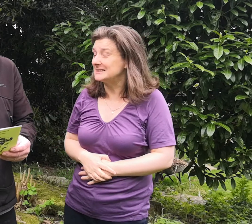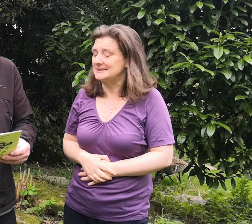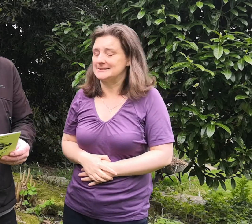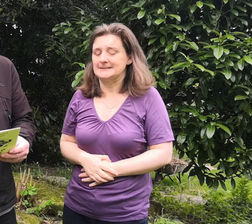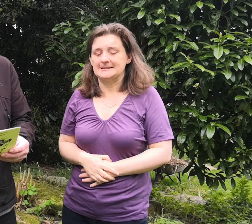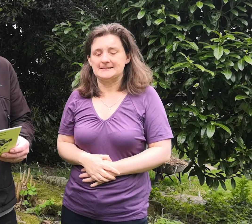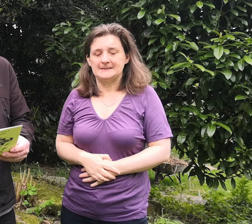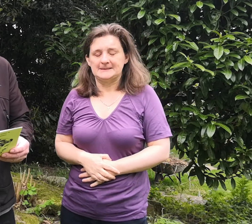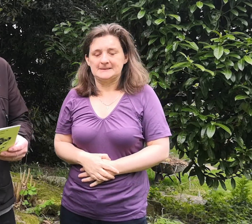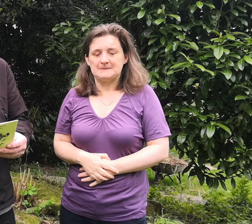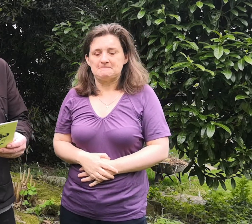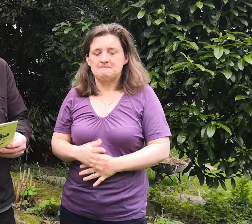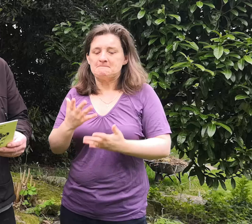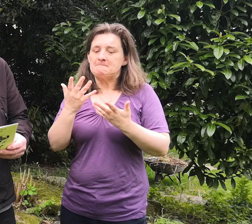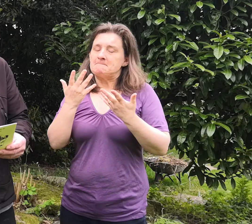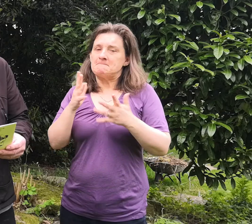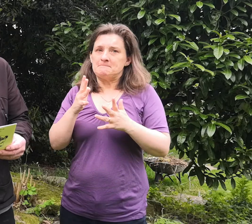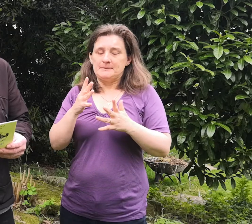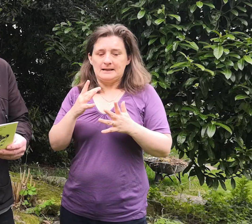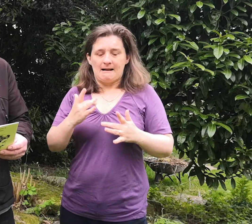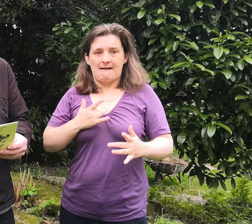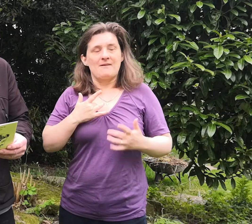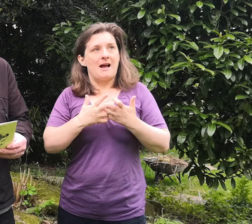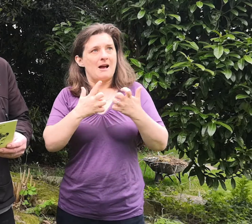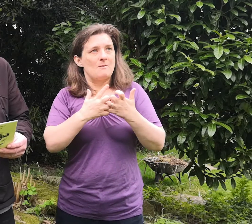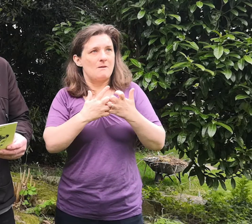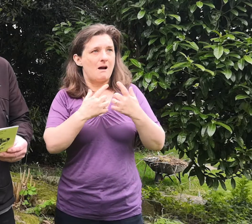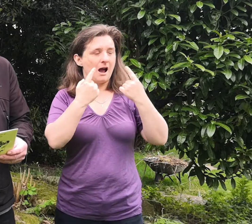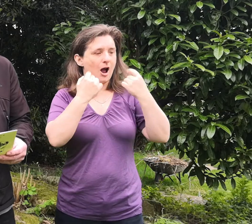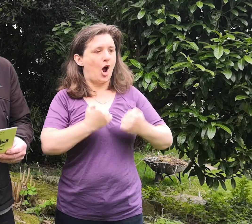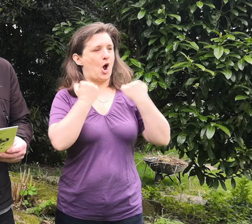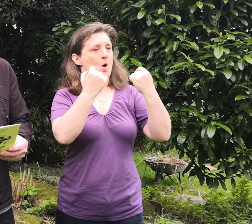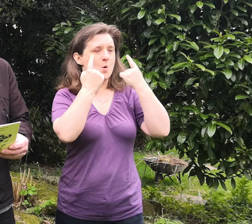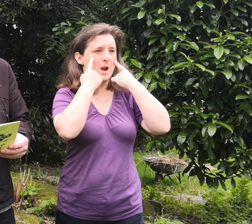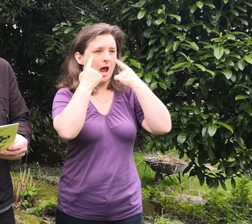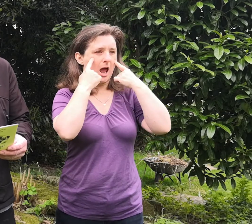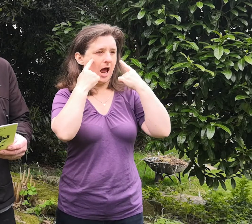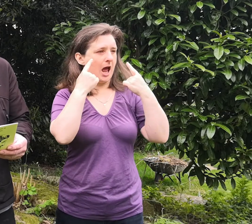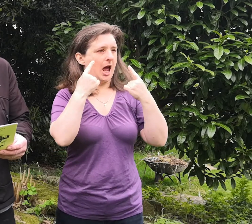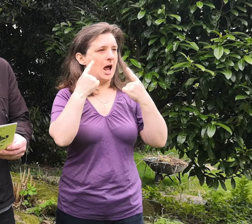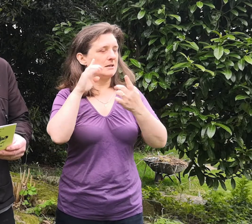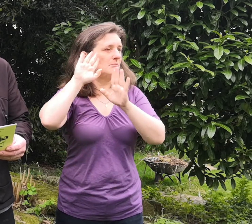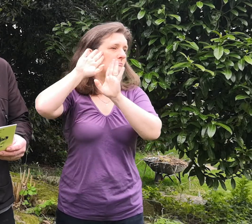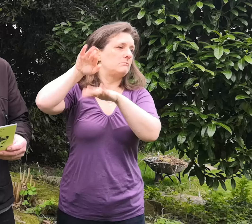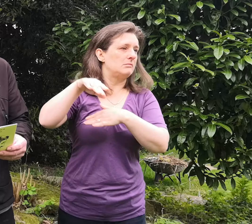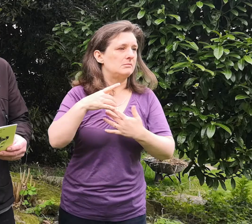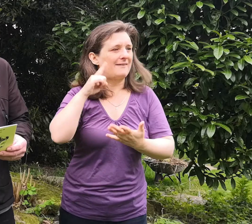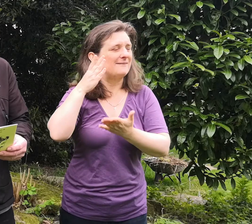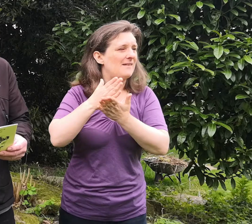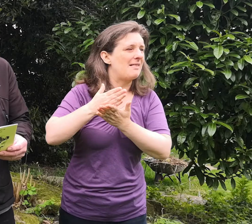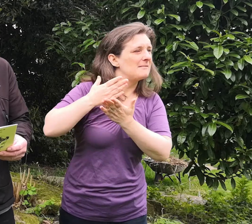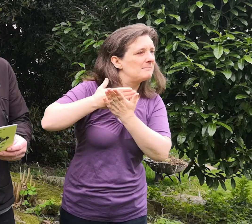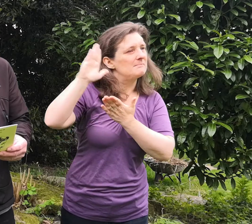We've lived by the light of our own eyes, as faithless and not believing.